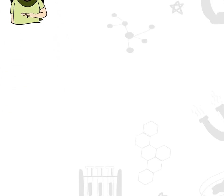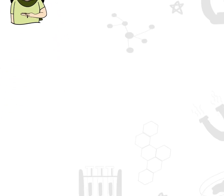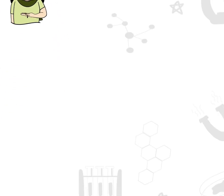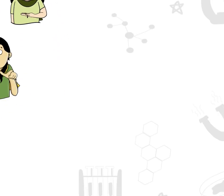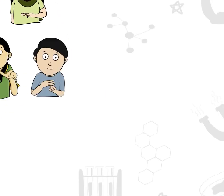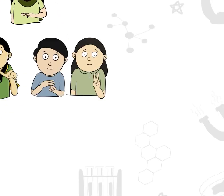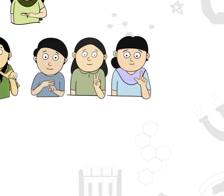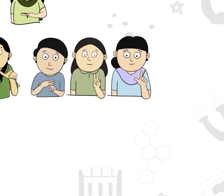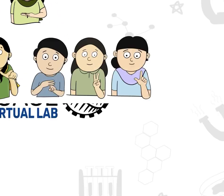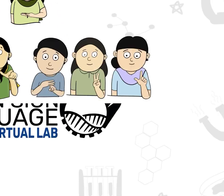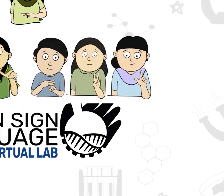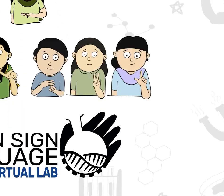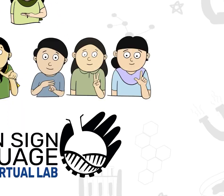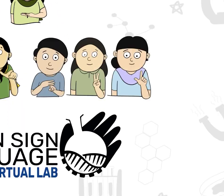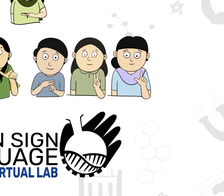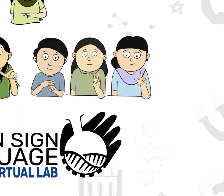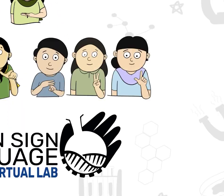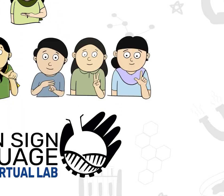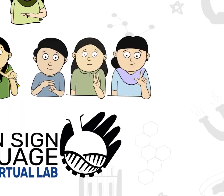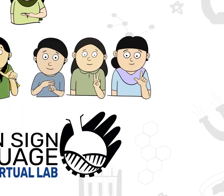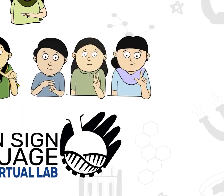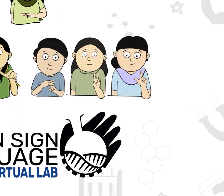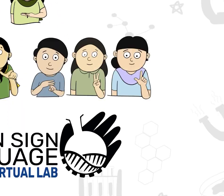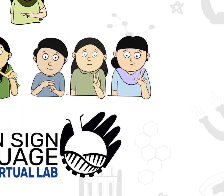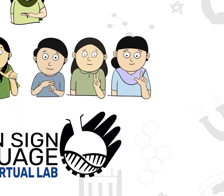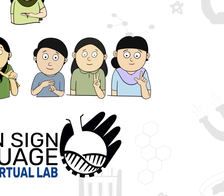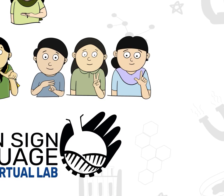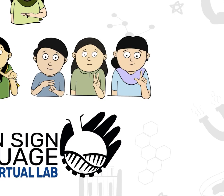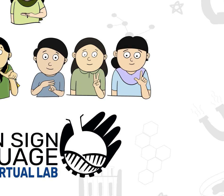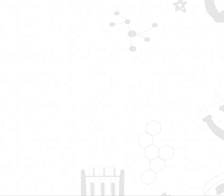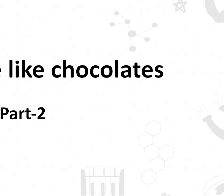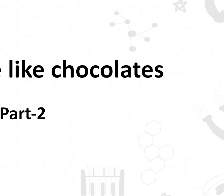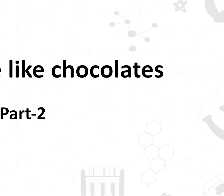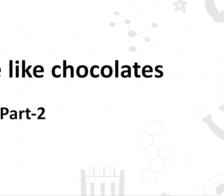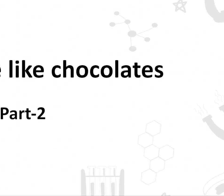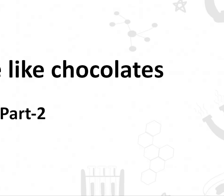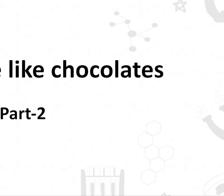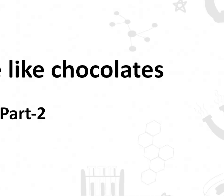Welcome to ISL Enabled Virtual Lab of CSIR.